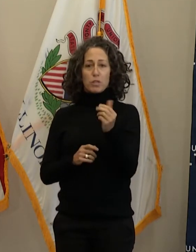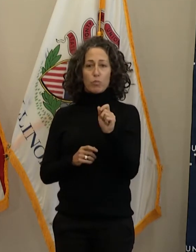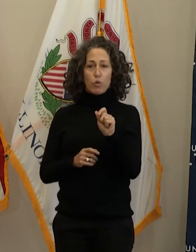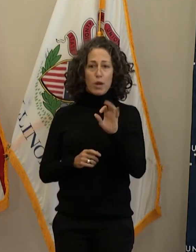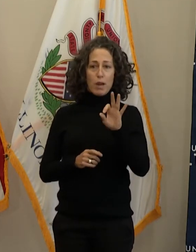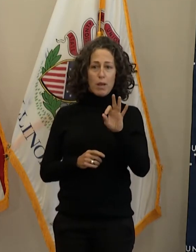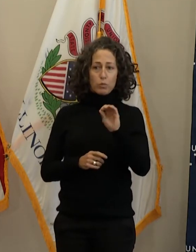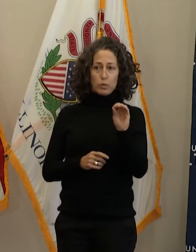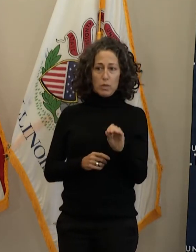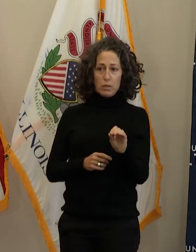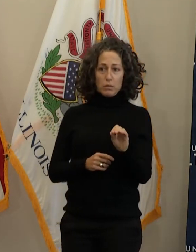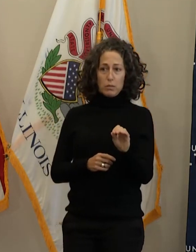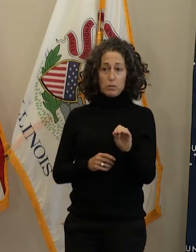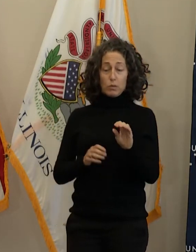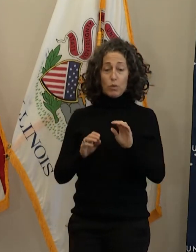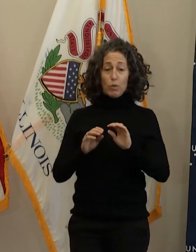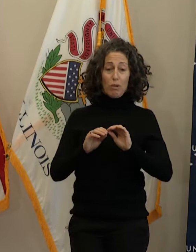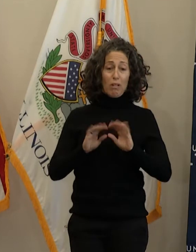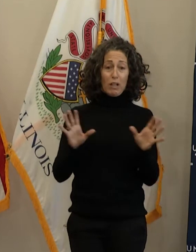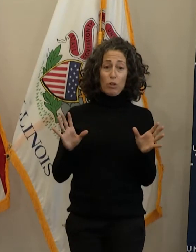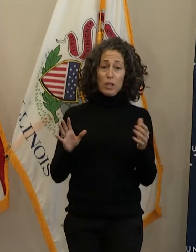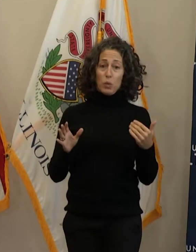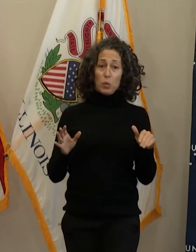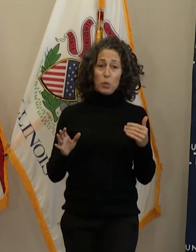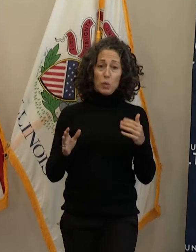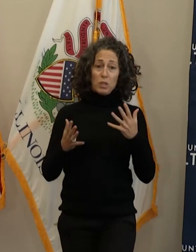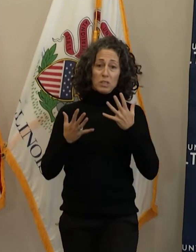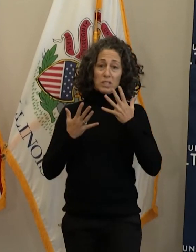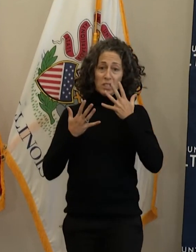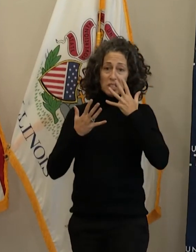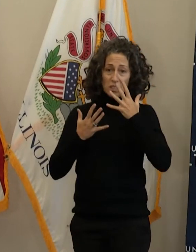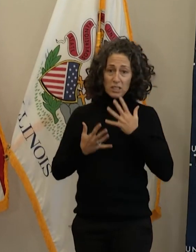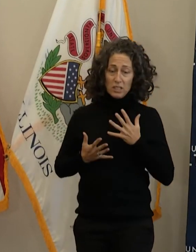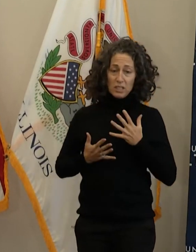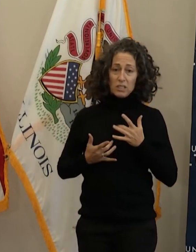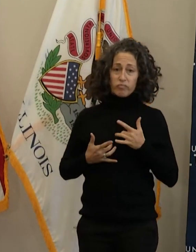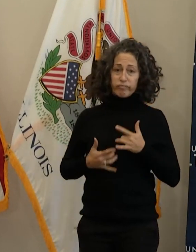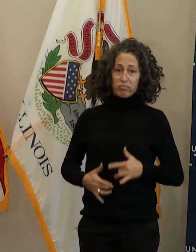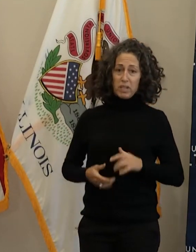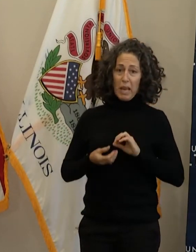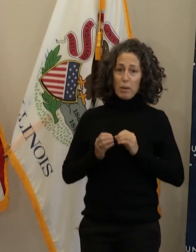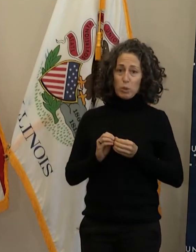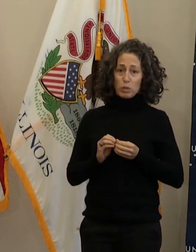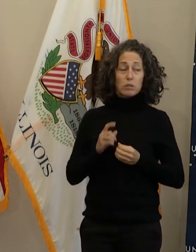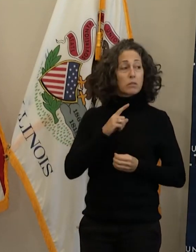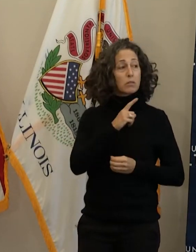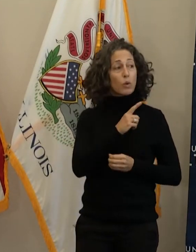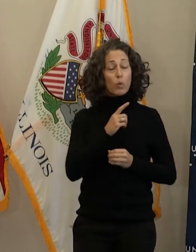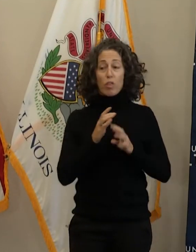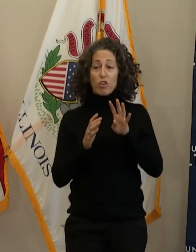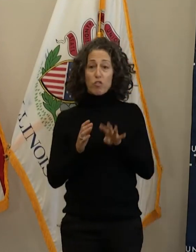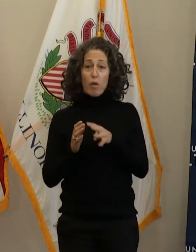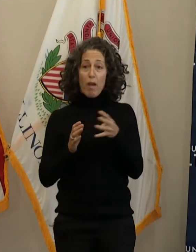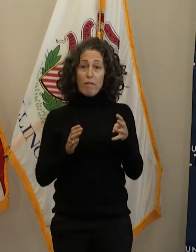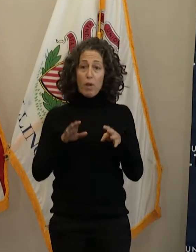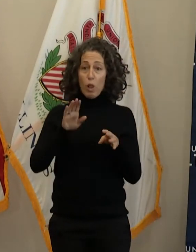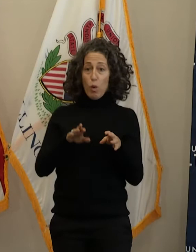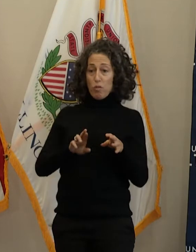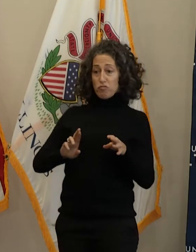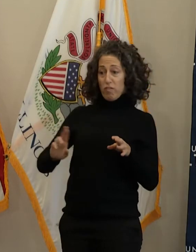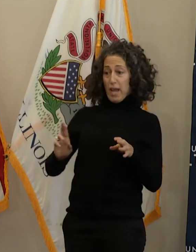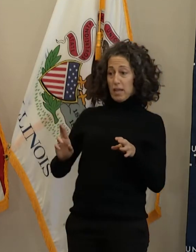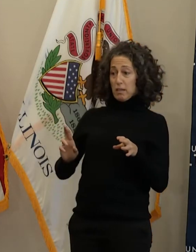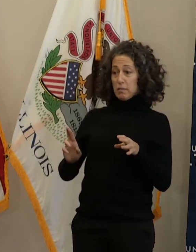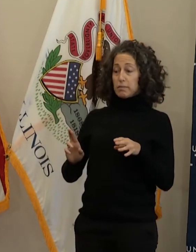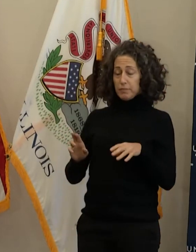13.9%. So clearly, these are some very grim numbers. If you look at the graph on the lower right-hand side